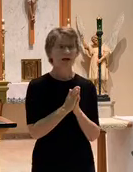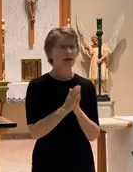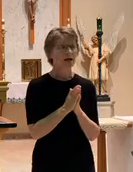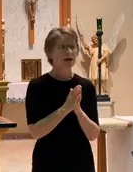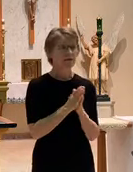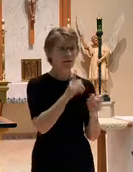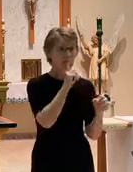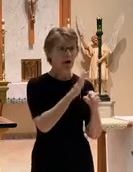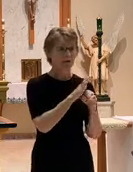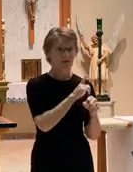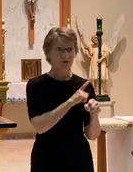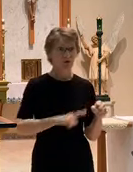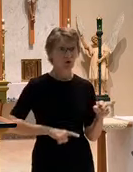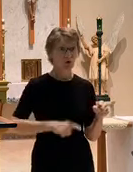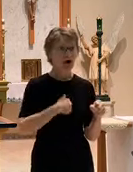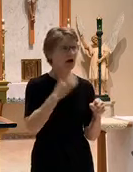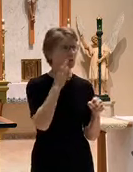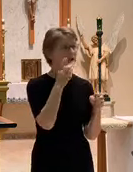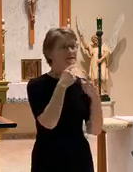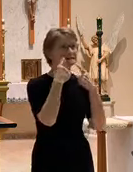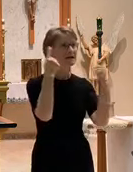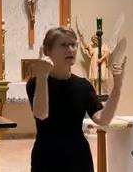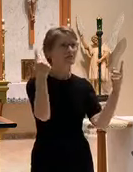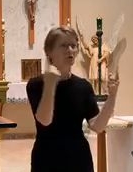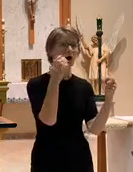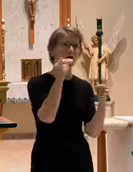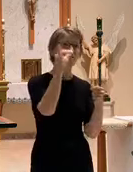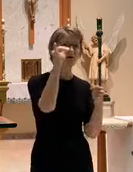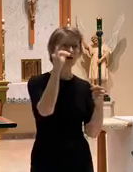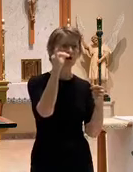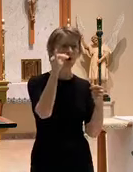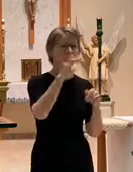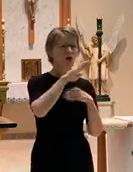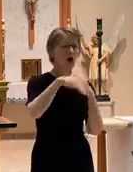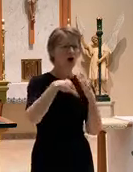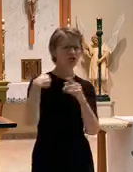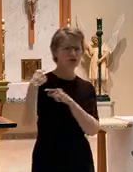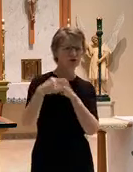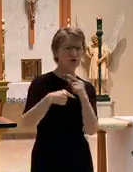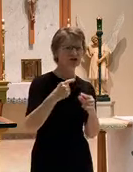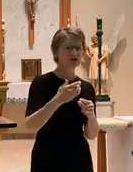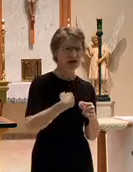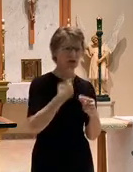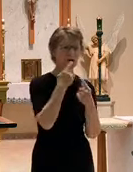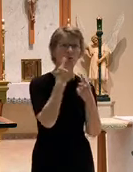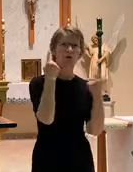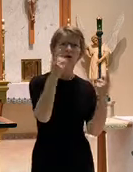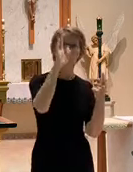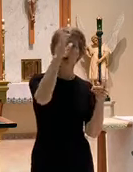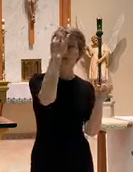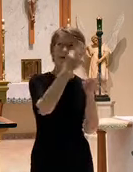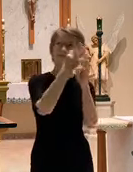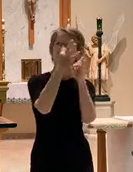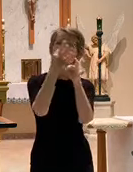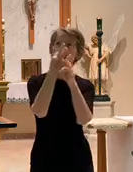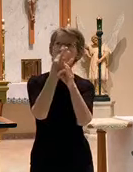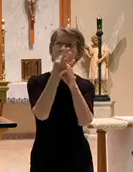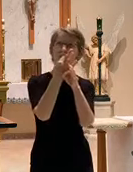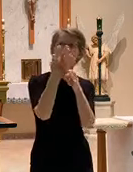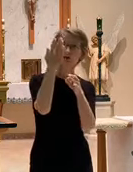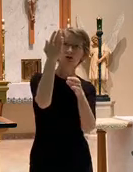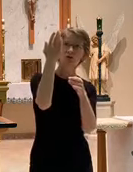promises of the Lord I will sing forever. Through all generations my mouth shall proclaim your faithfulness.